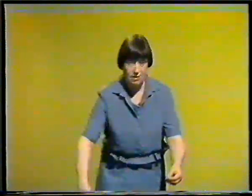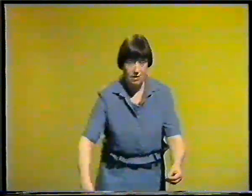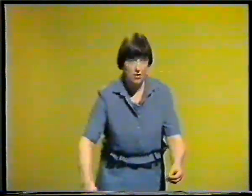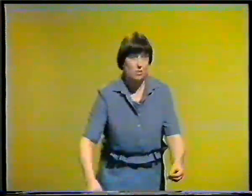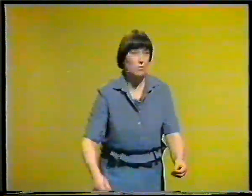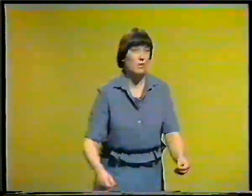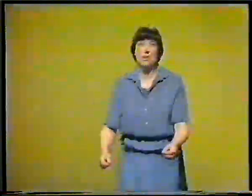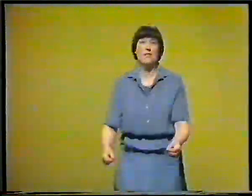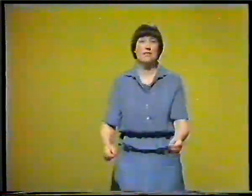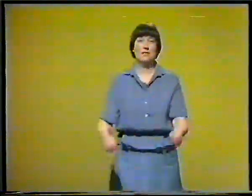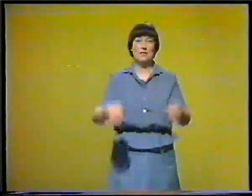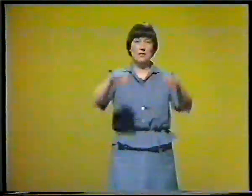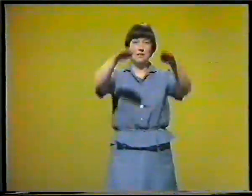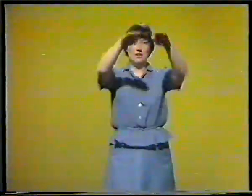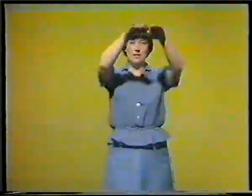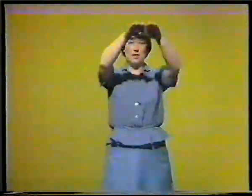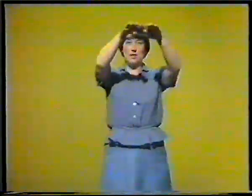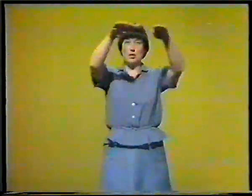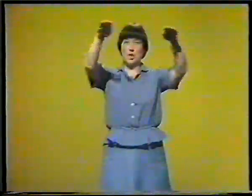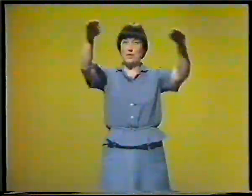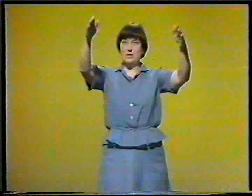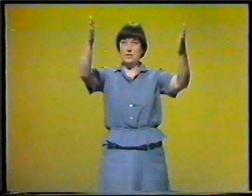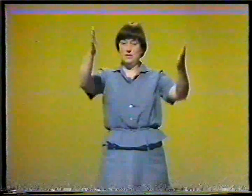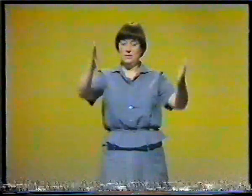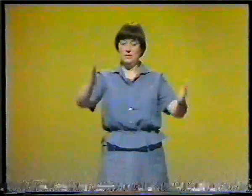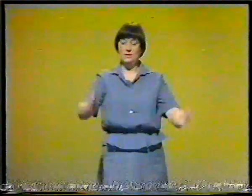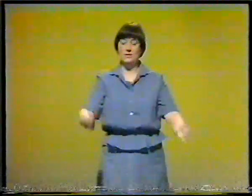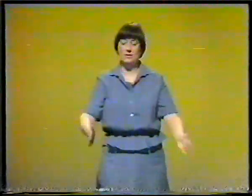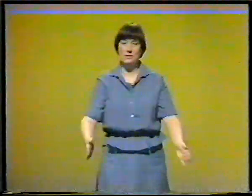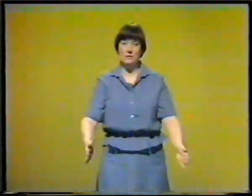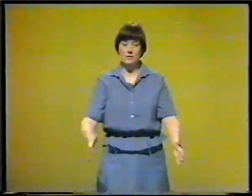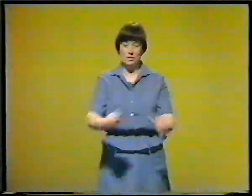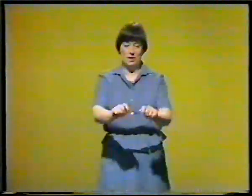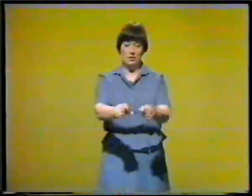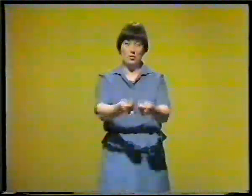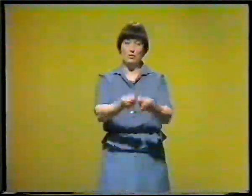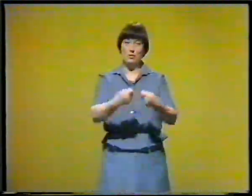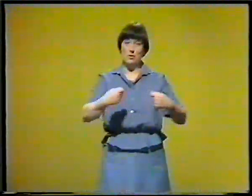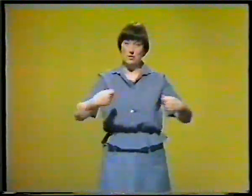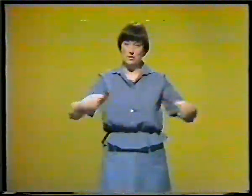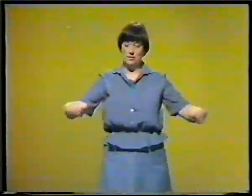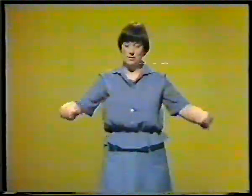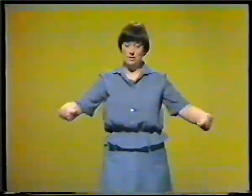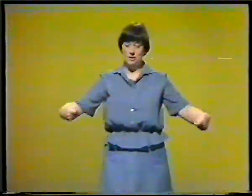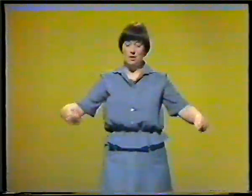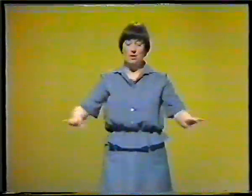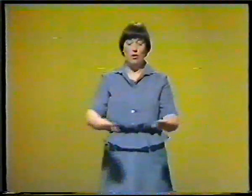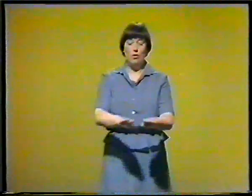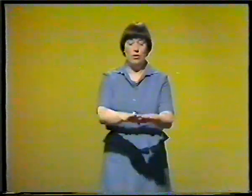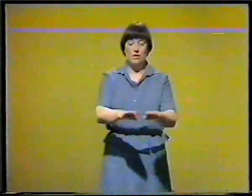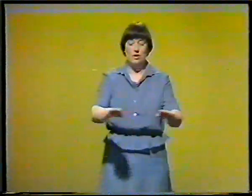I'll just repeat that. It's a large cupboard, large door, or it's